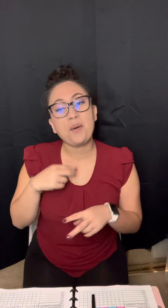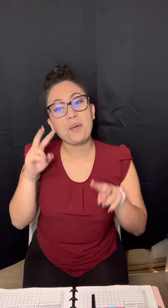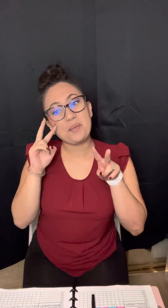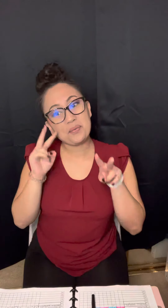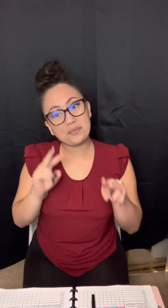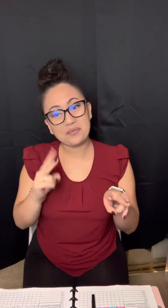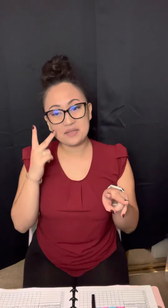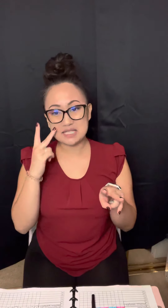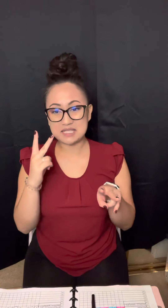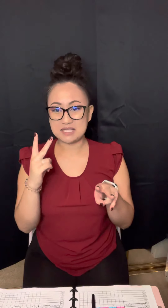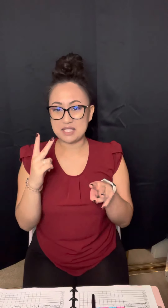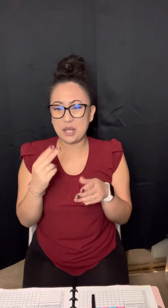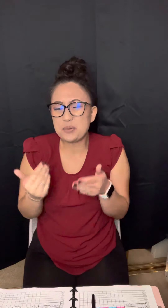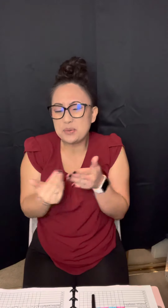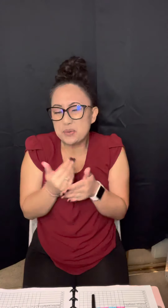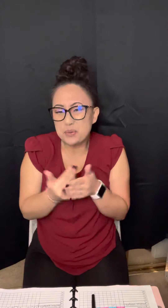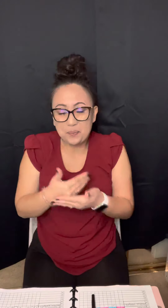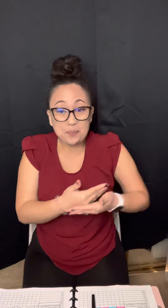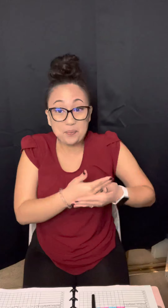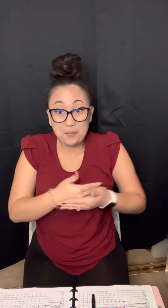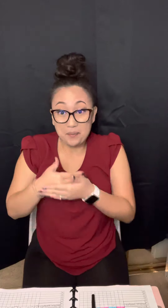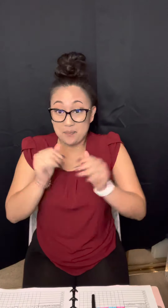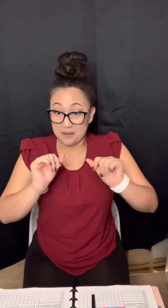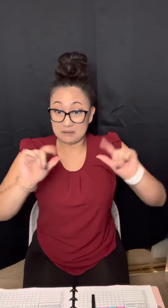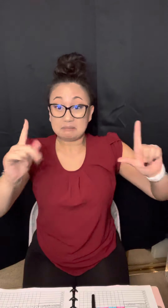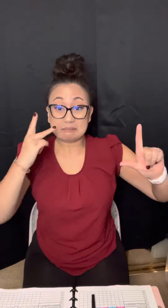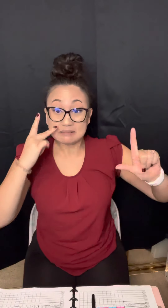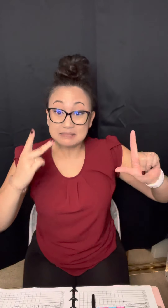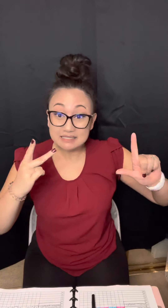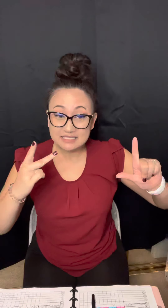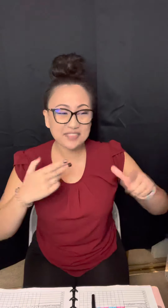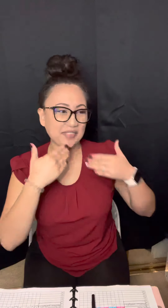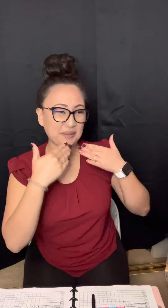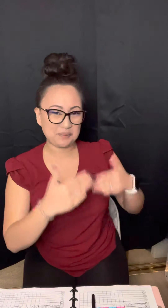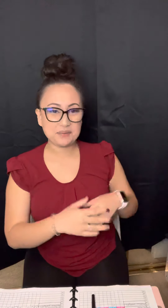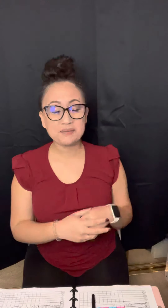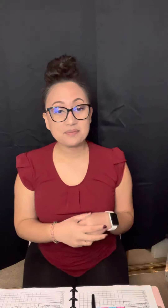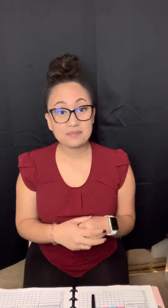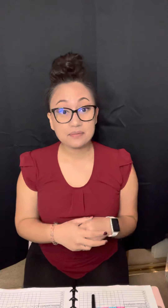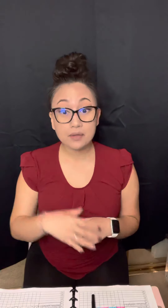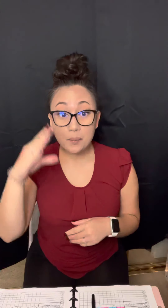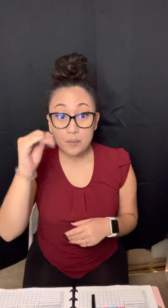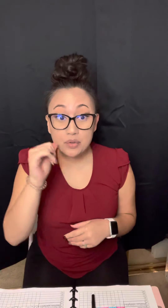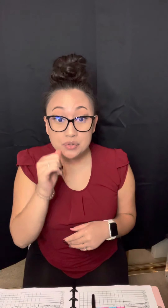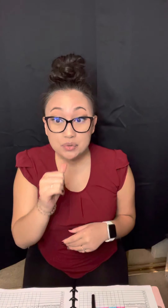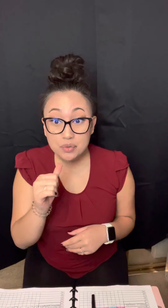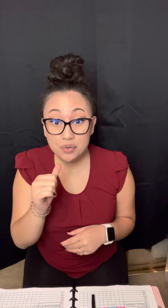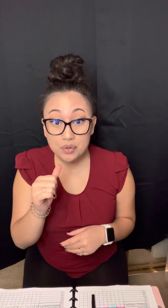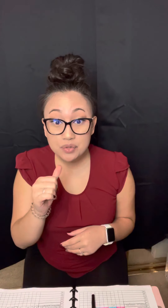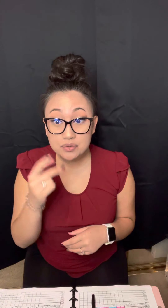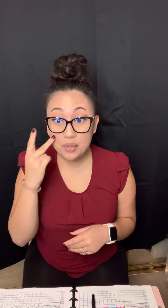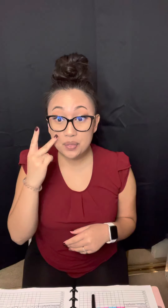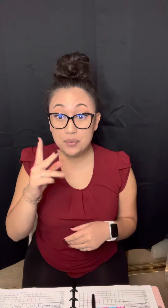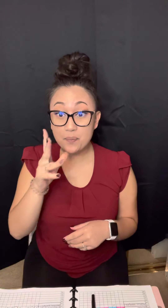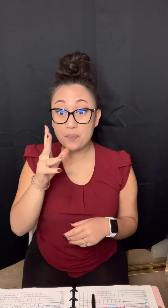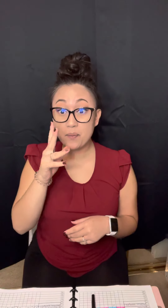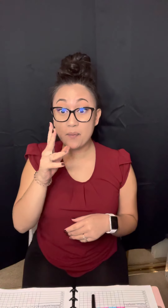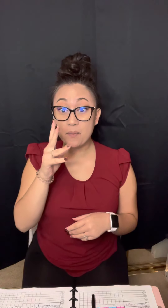new baby on the screen. Yeah, thank you. Boys and girls, look at Michael's mommy's belly. Look